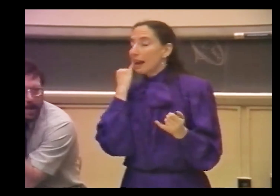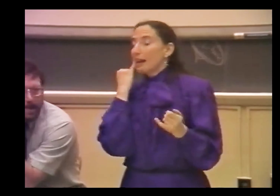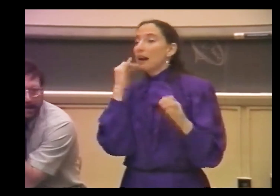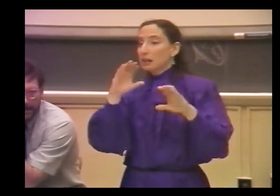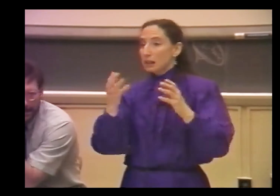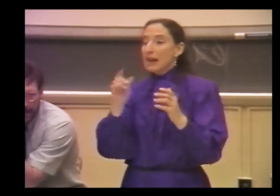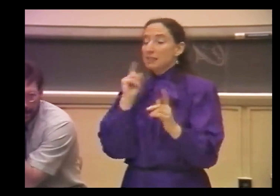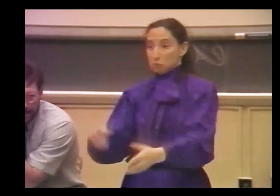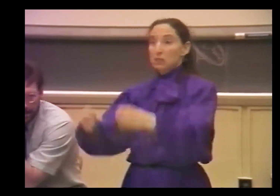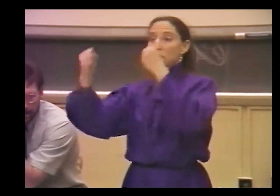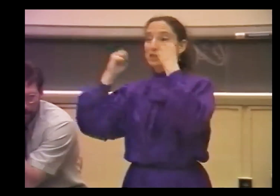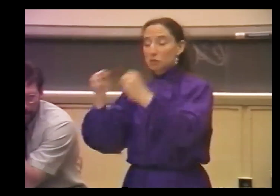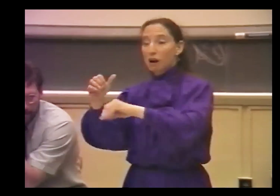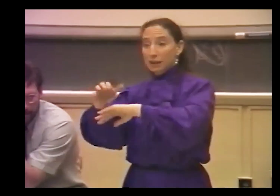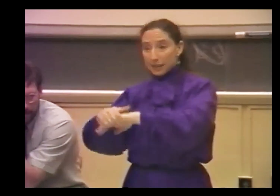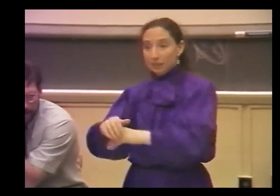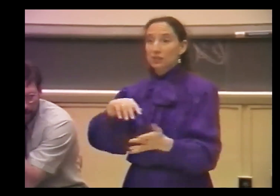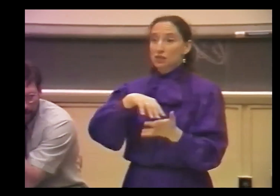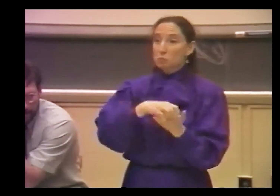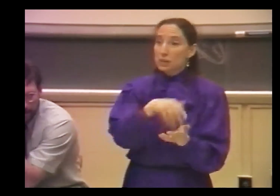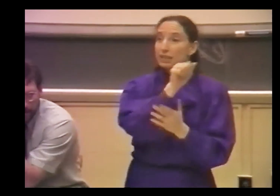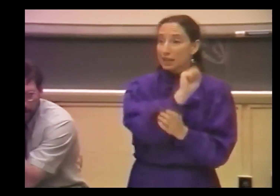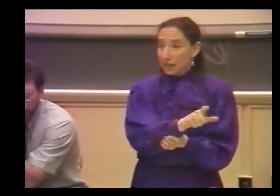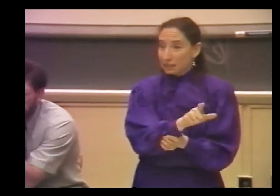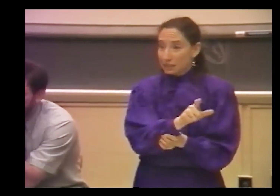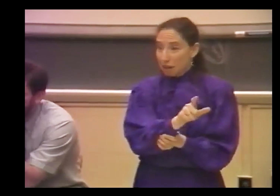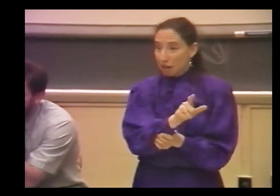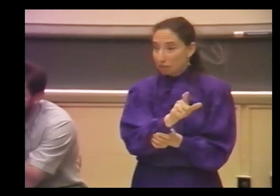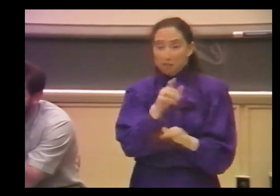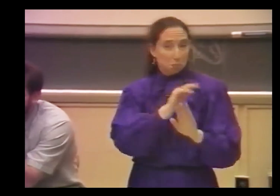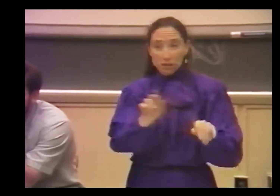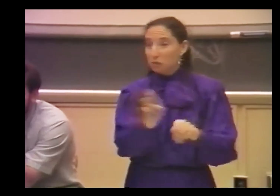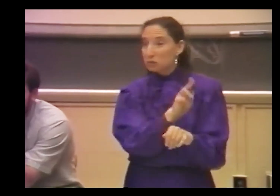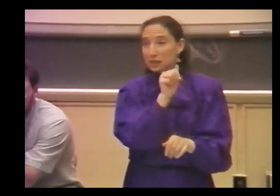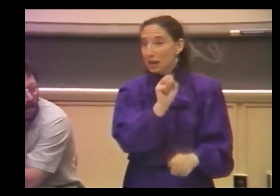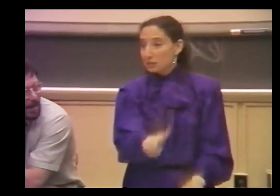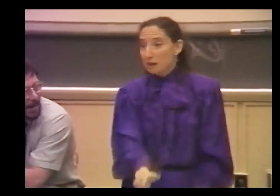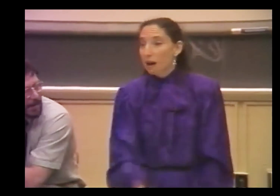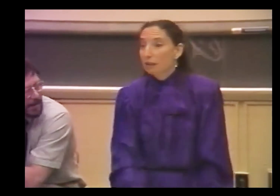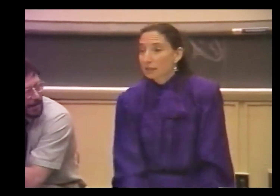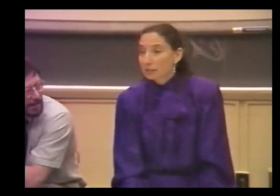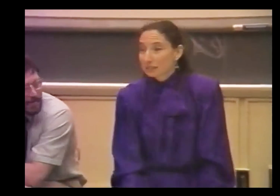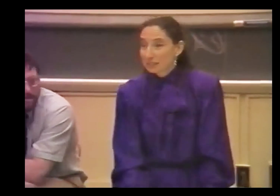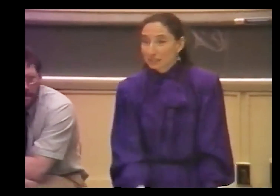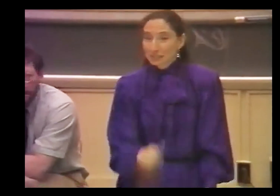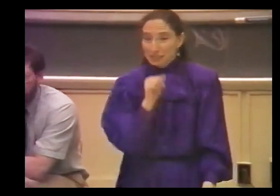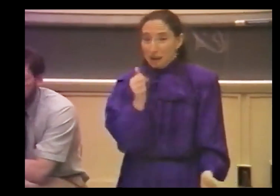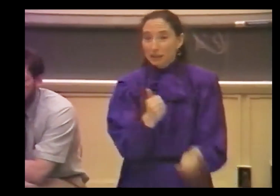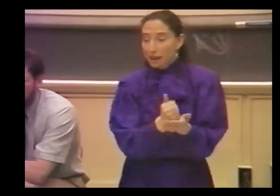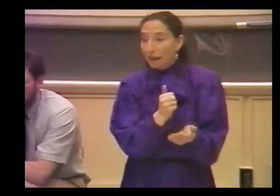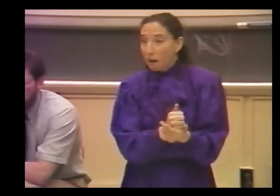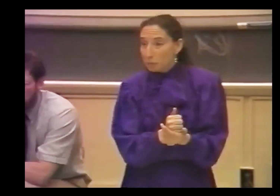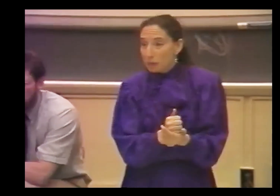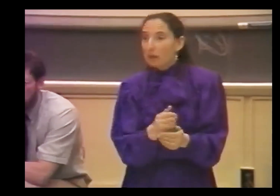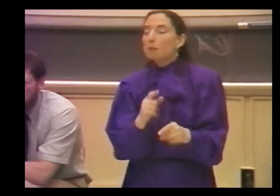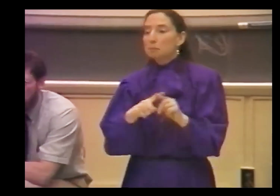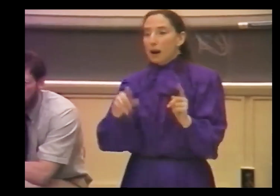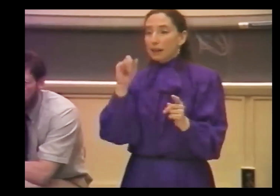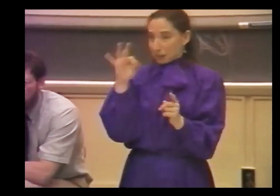say, a class that's really strong in English and weak in ASL, don't use ASL. It's not going to help. But if